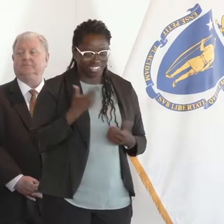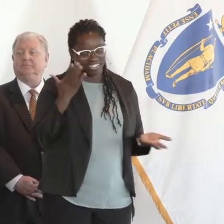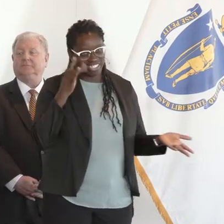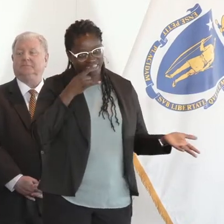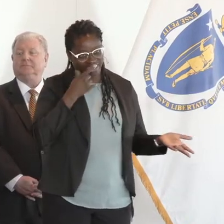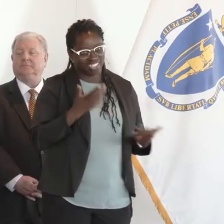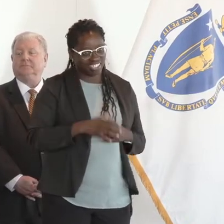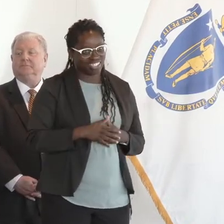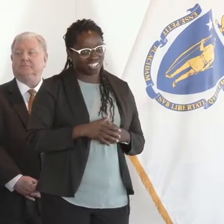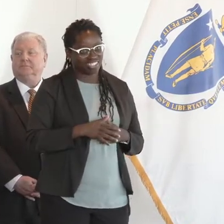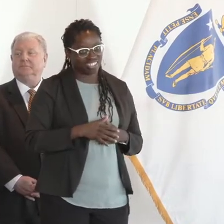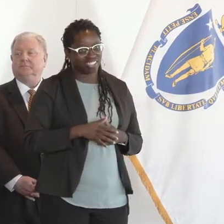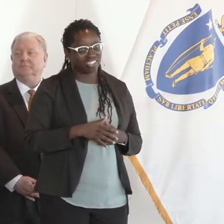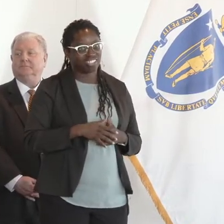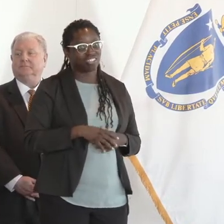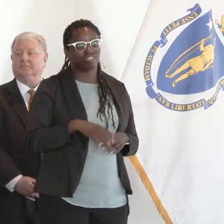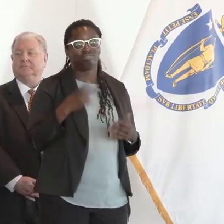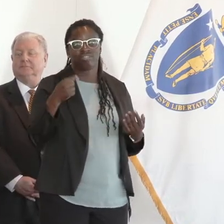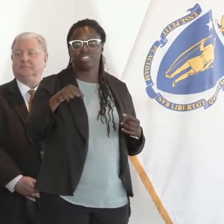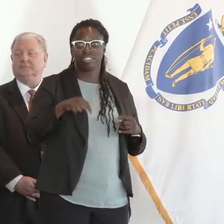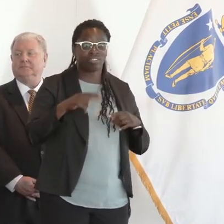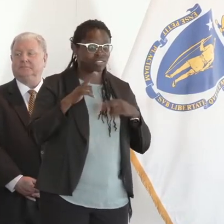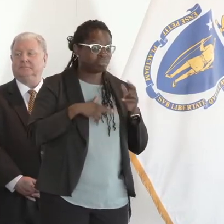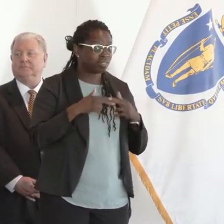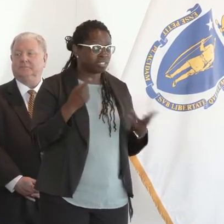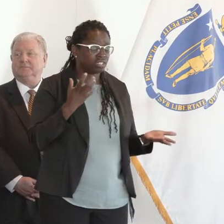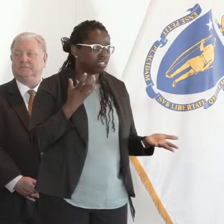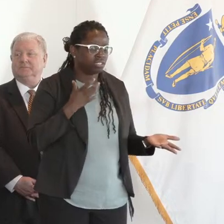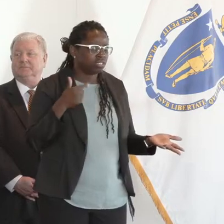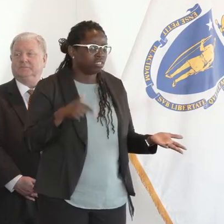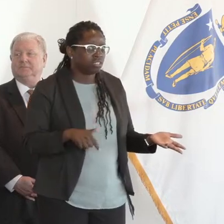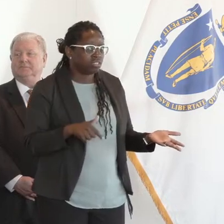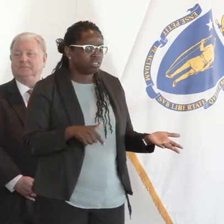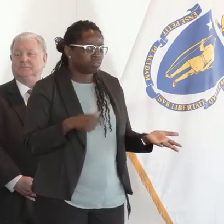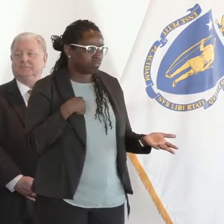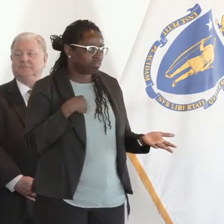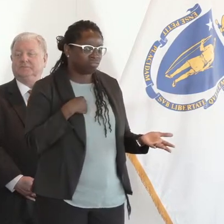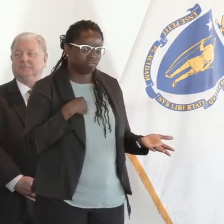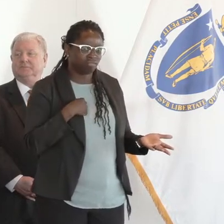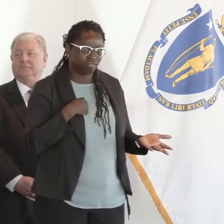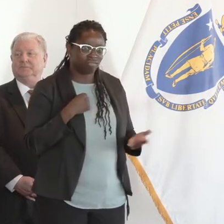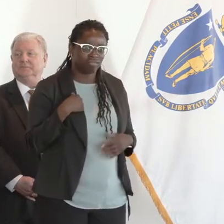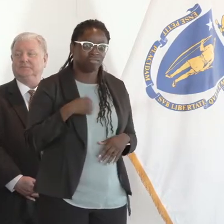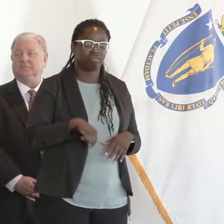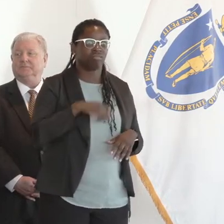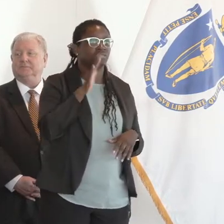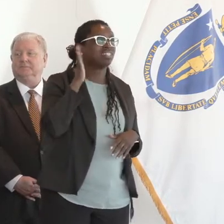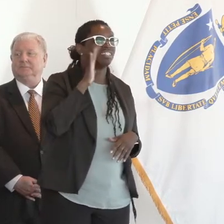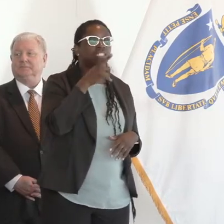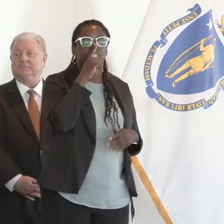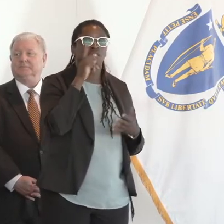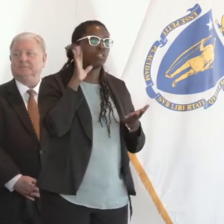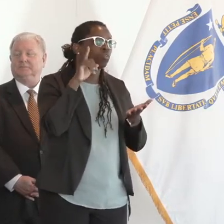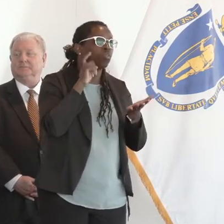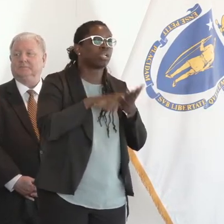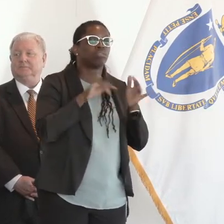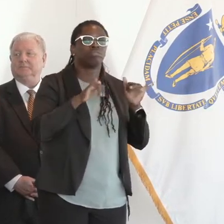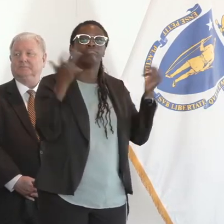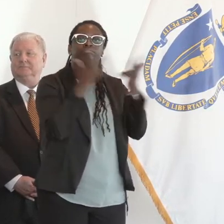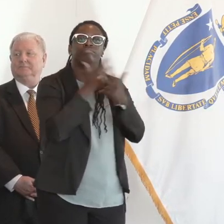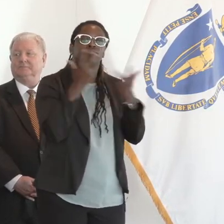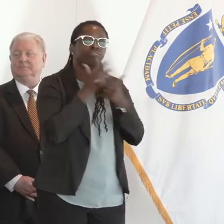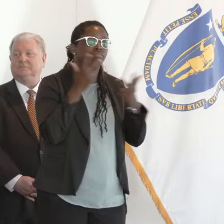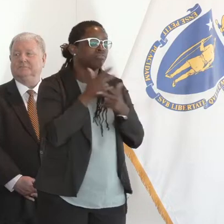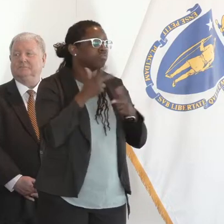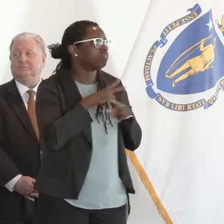and truly being impressed. But this building, I will say, is one that they always recognize, and every time we get to pass by it or see it,